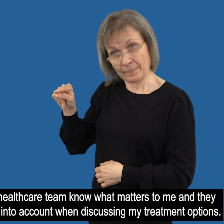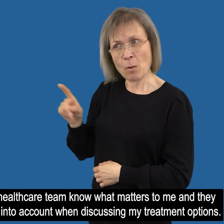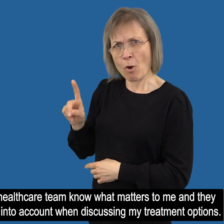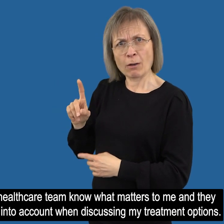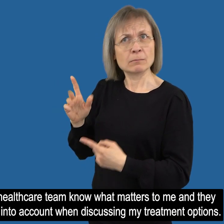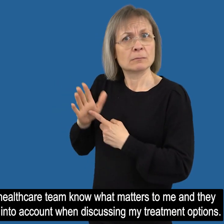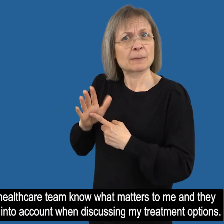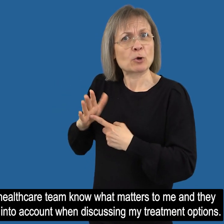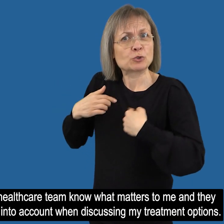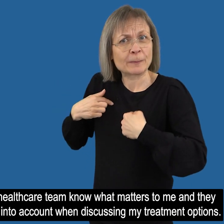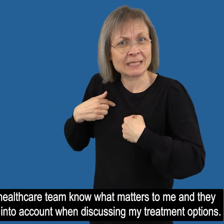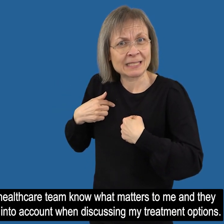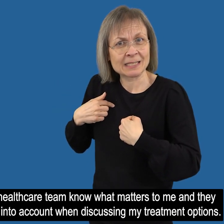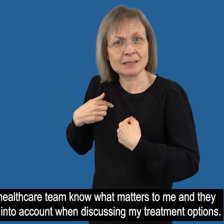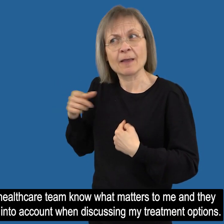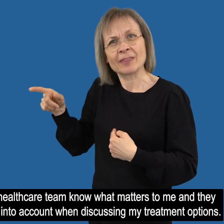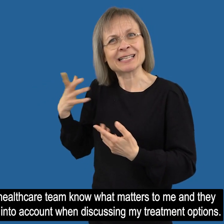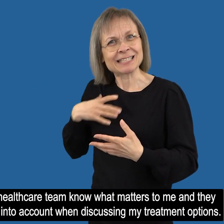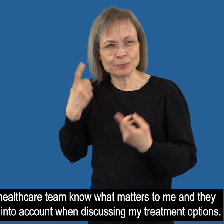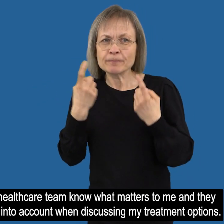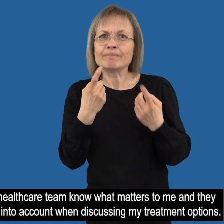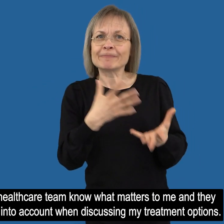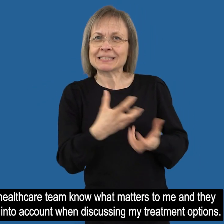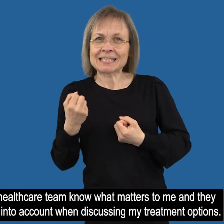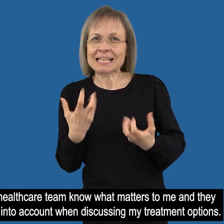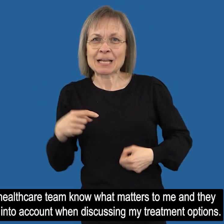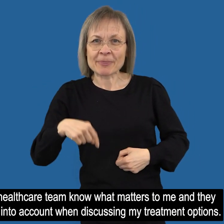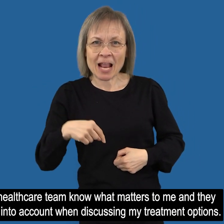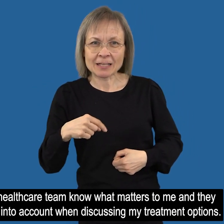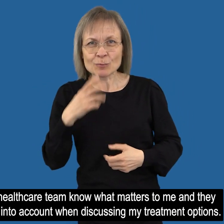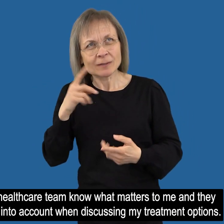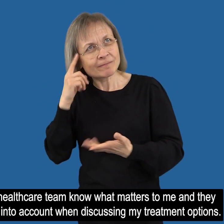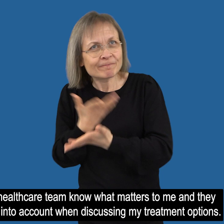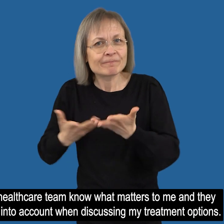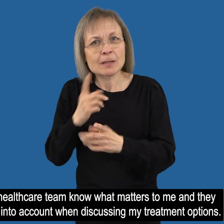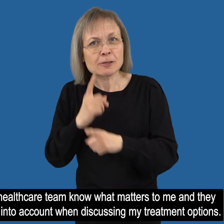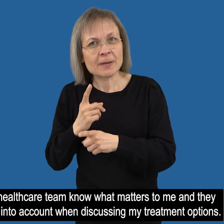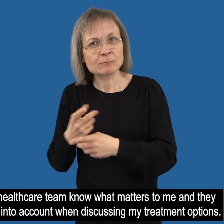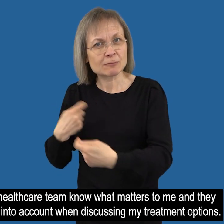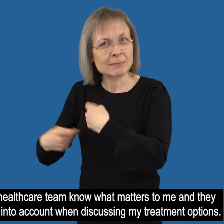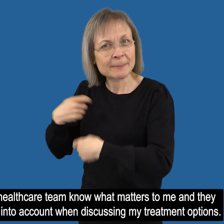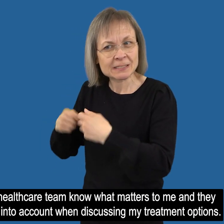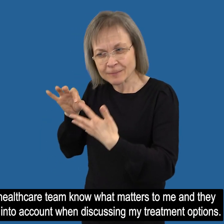I can let my healthcare team know what matters to me, and they should take this into account when discussing my treatment